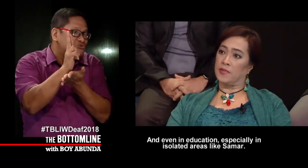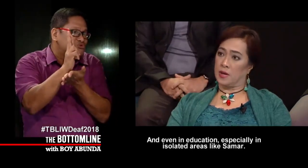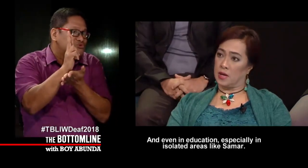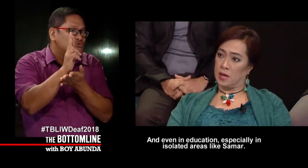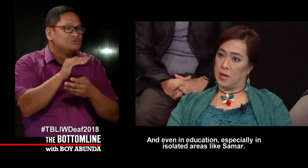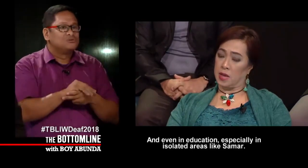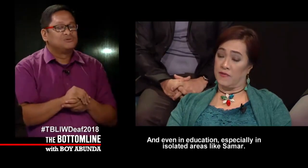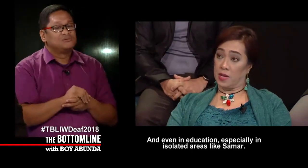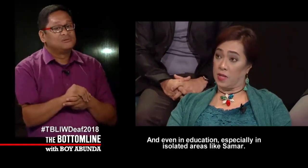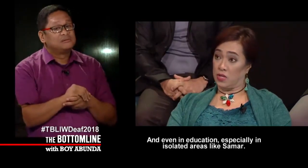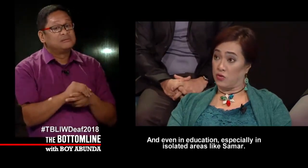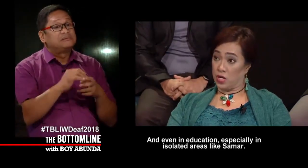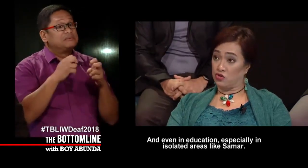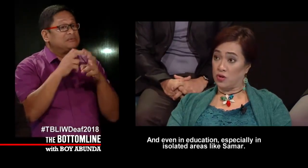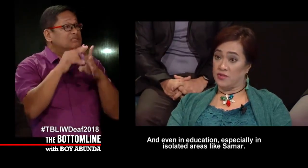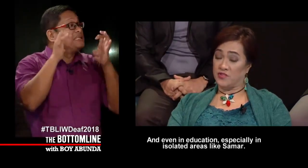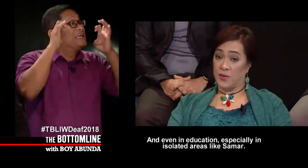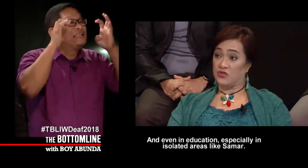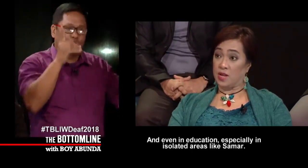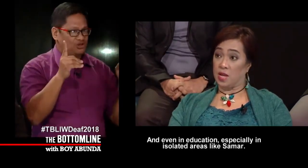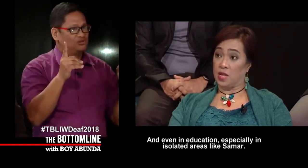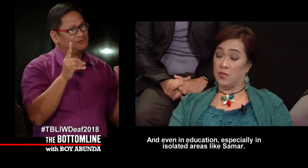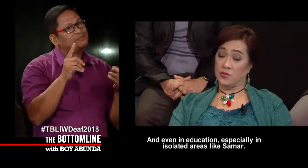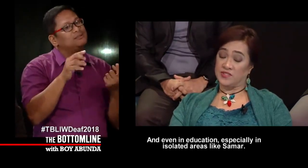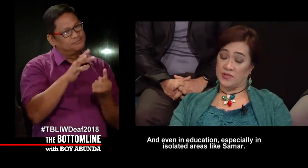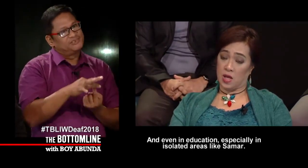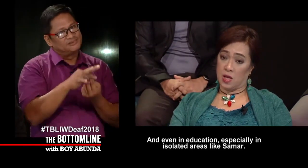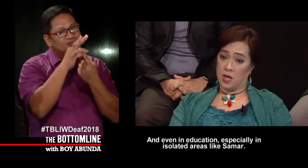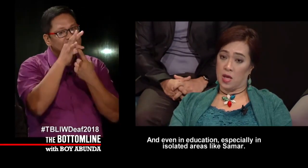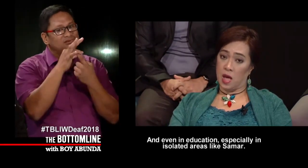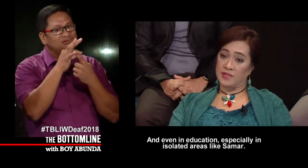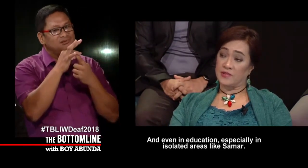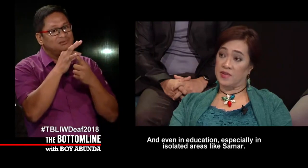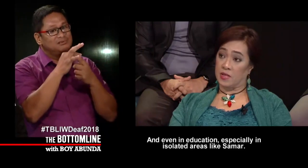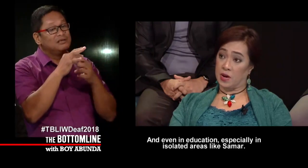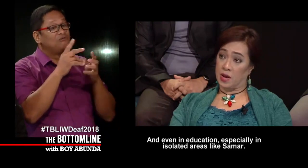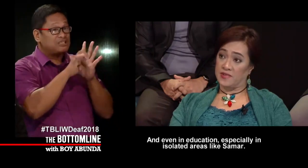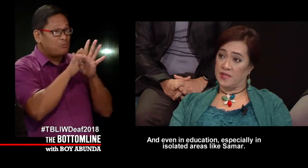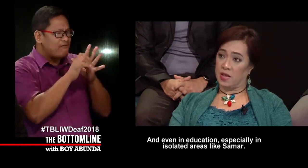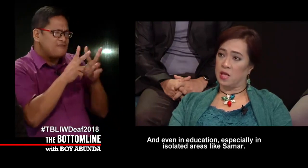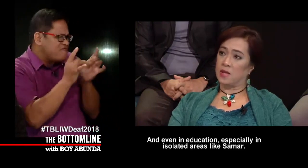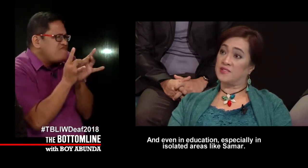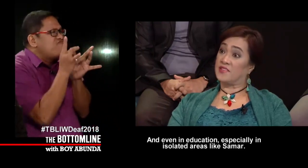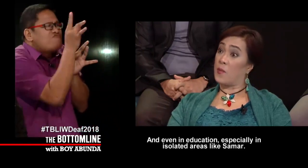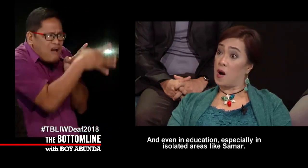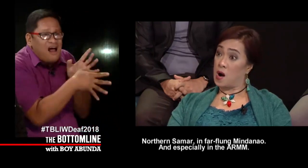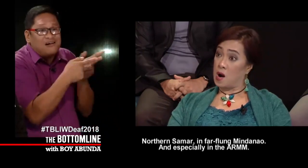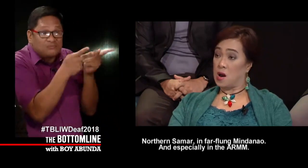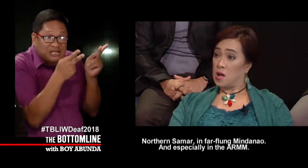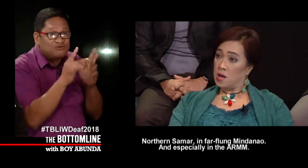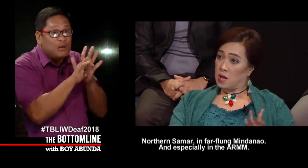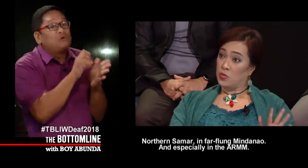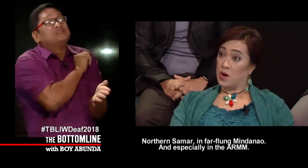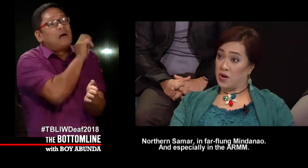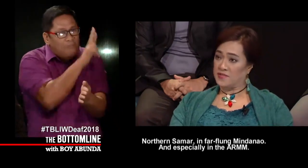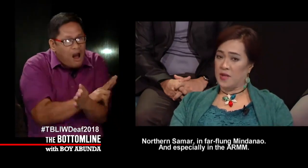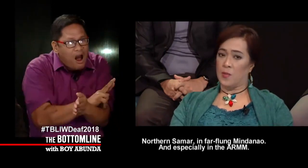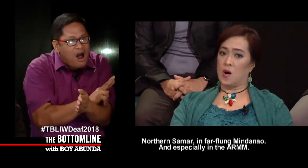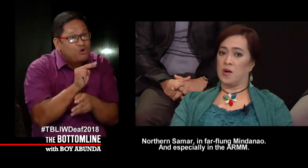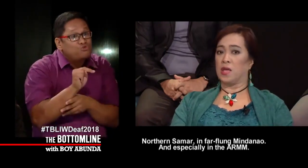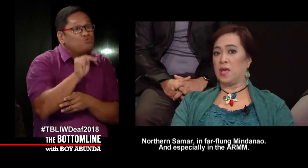and even in education, especially in those isolated areas like Samar,